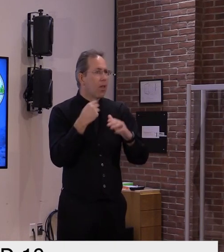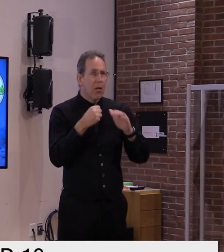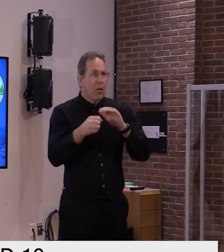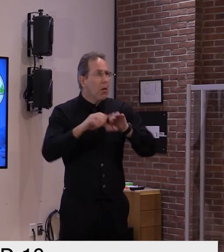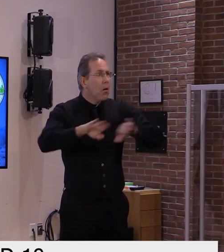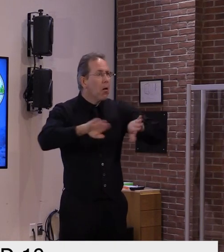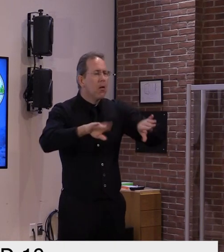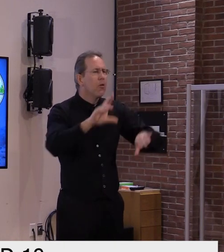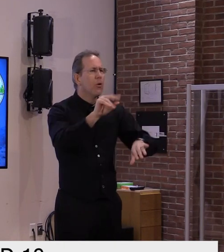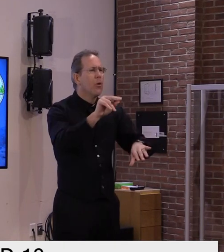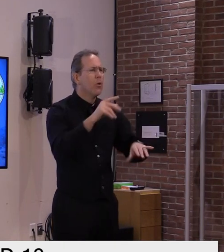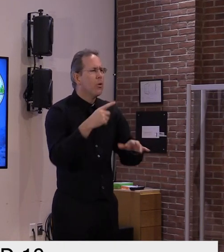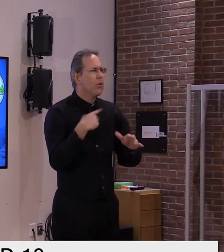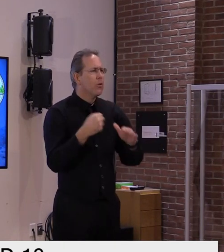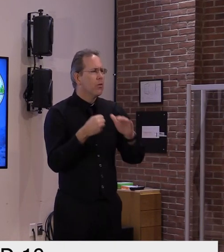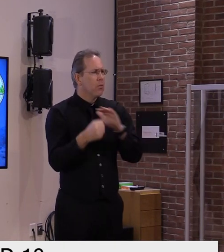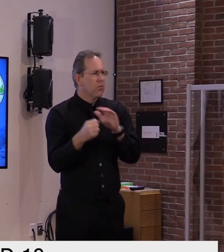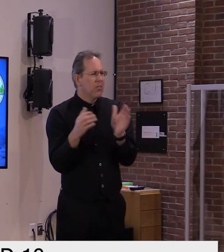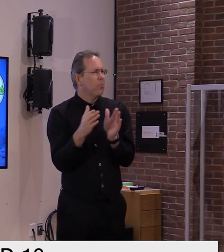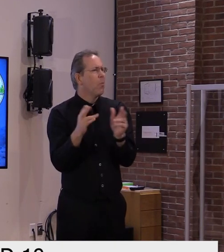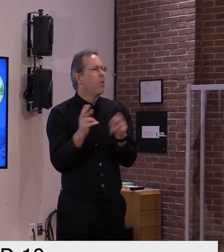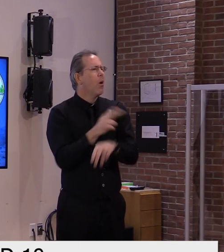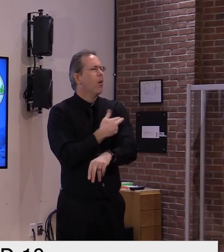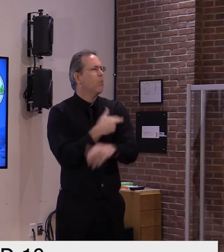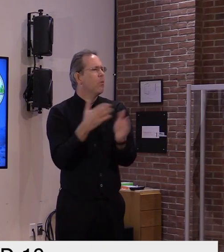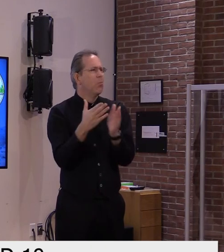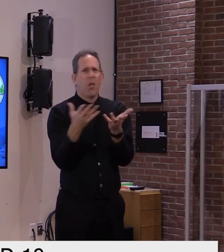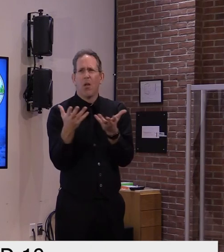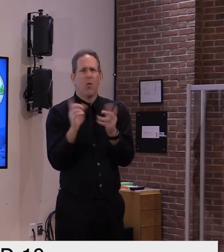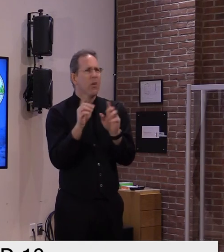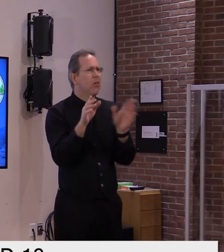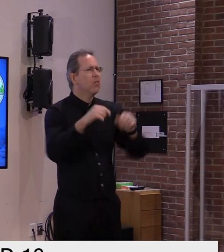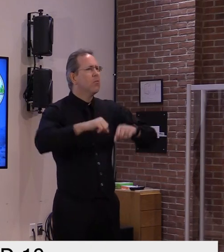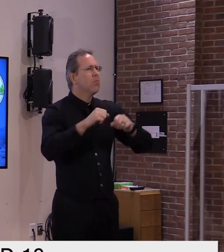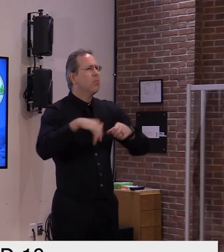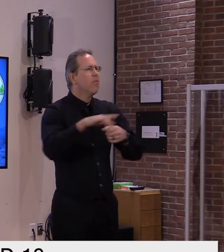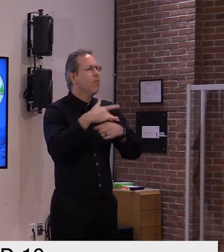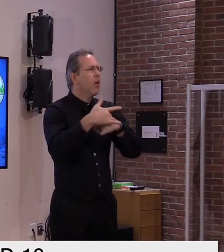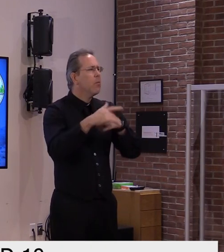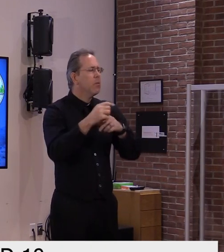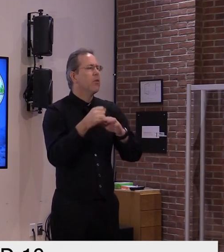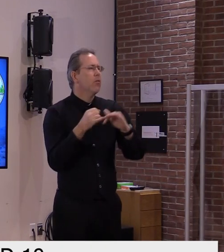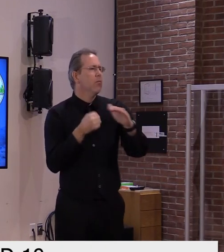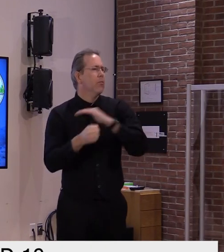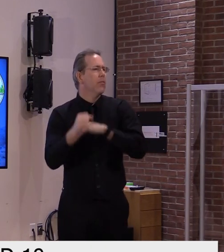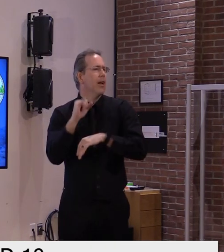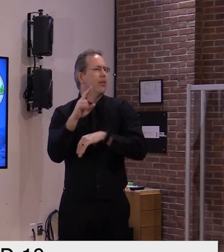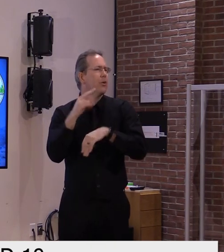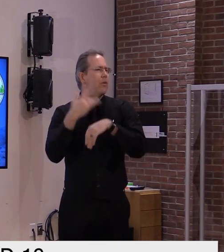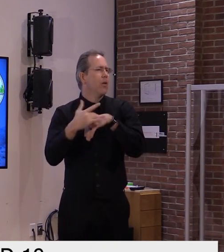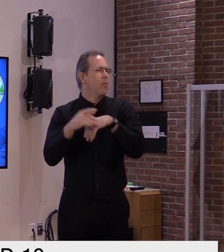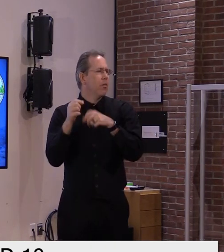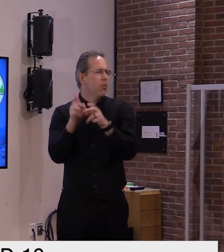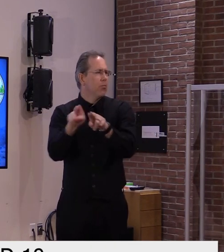occur. But like I said, it would be the minority of the people in the ICU.